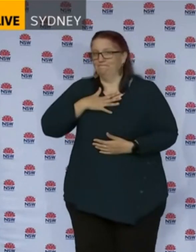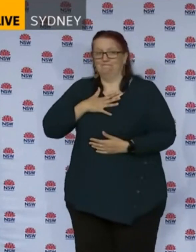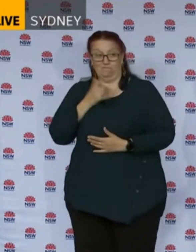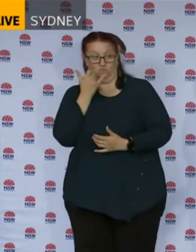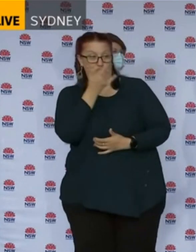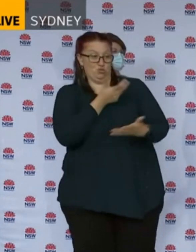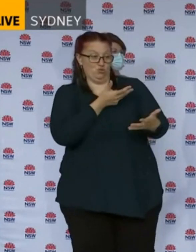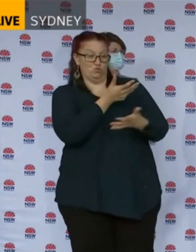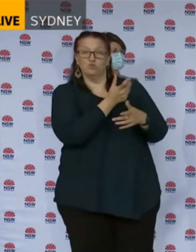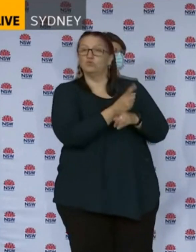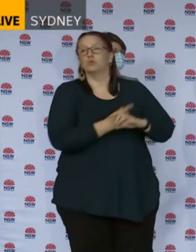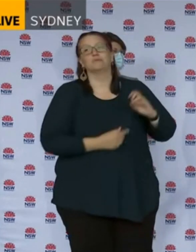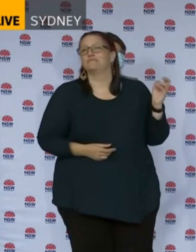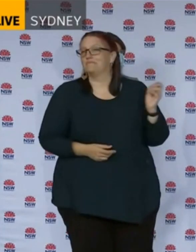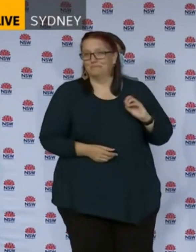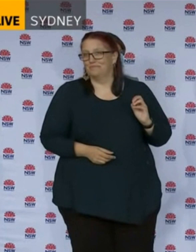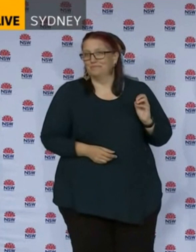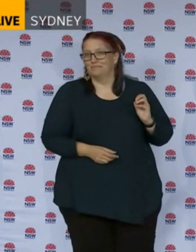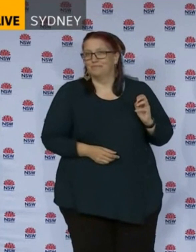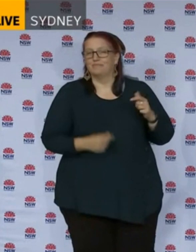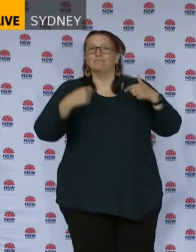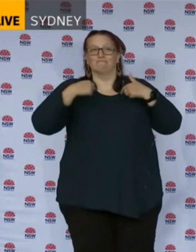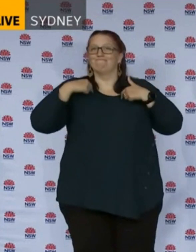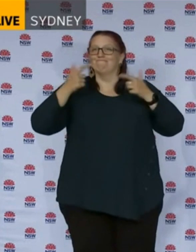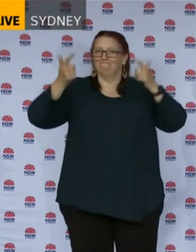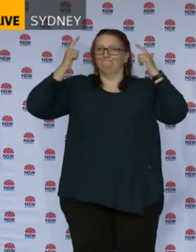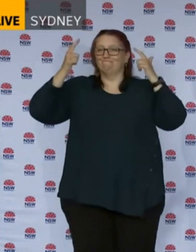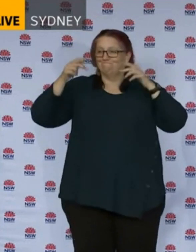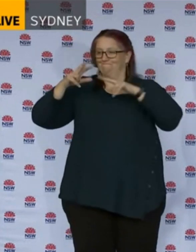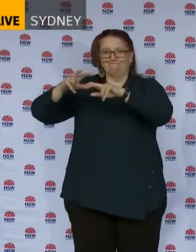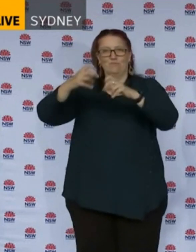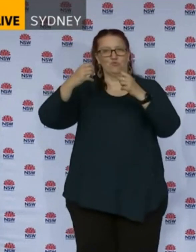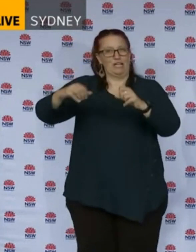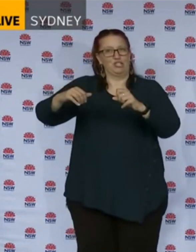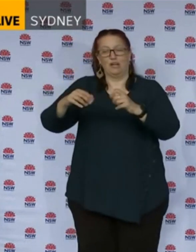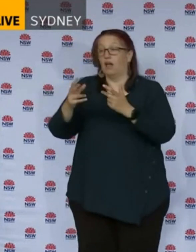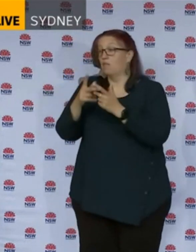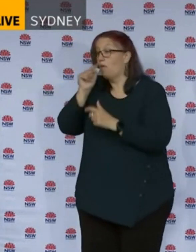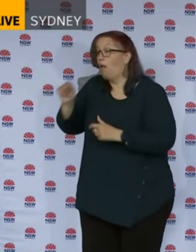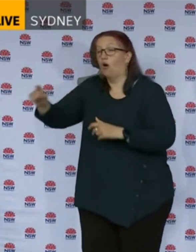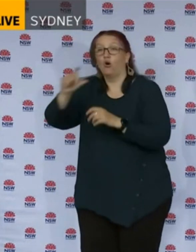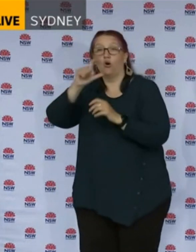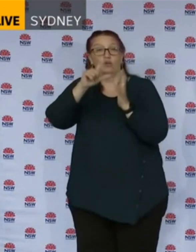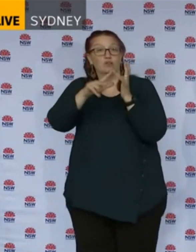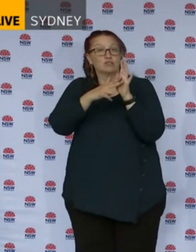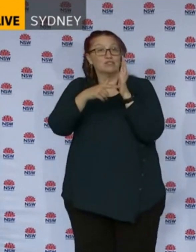health official that was leading it. This is not a. This needs to be clear. We